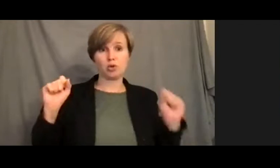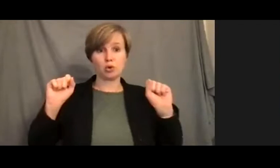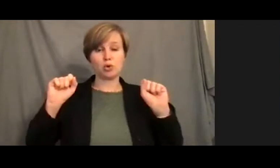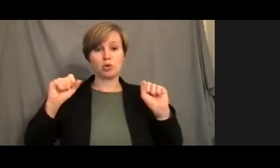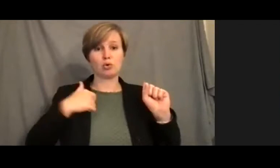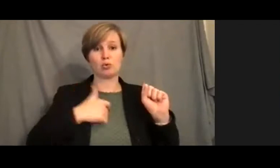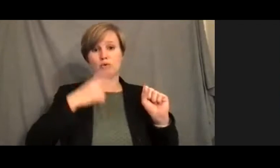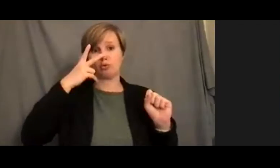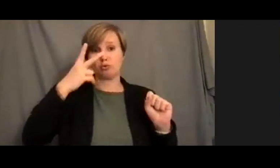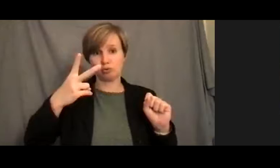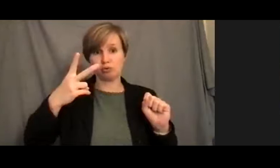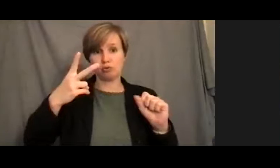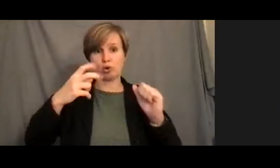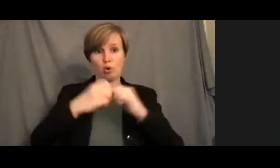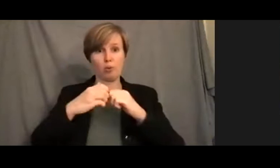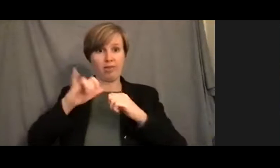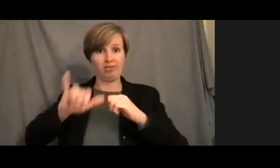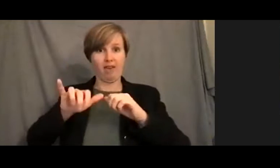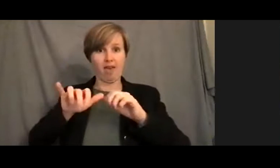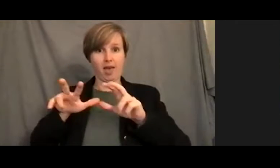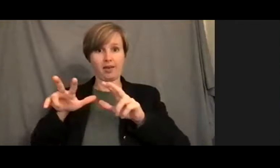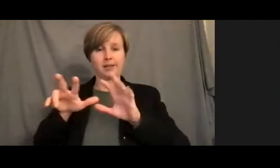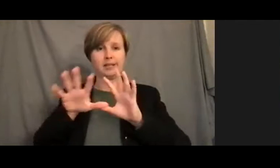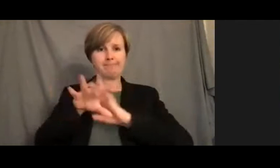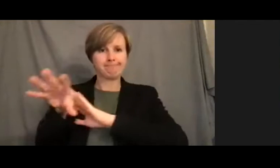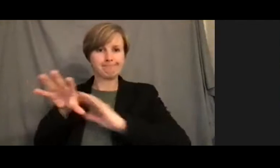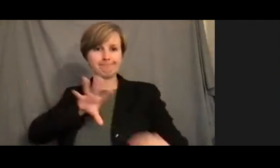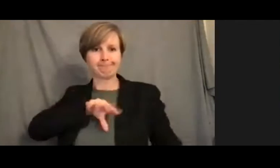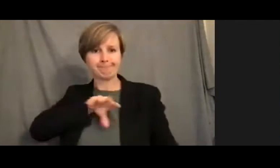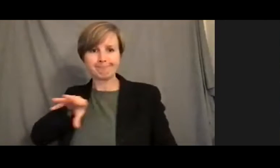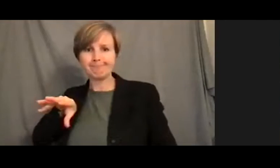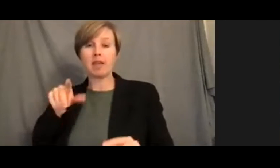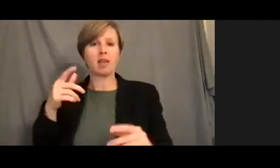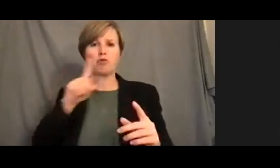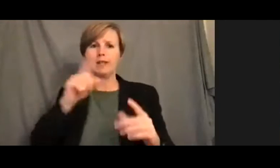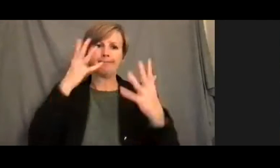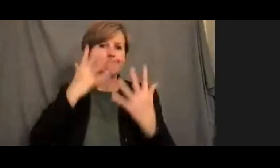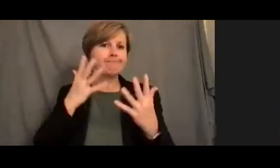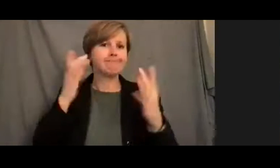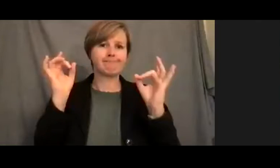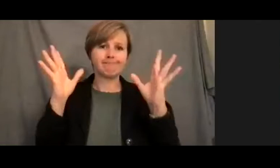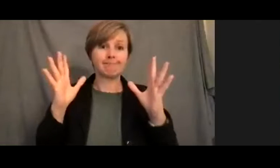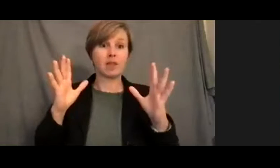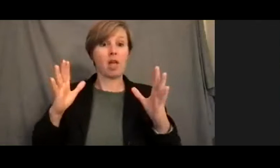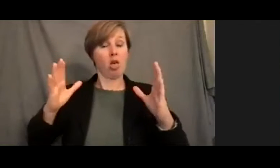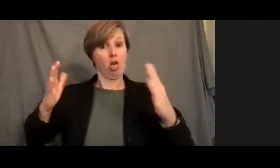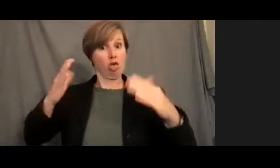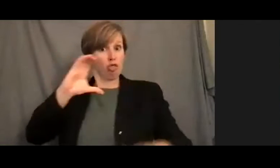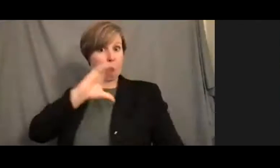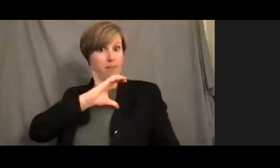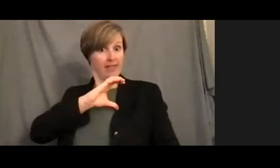on the body cam a tragic event where the police officer with the body cam, in